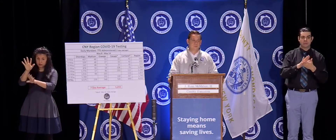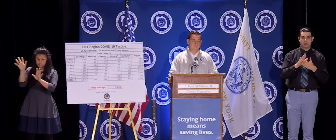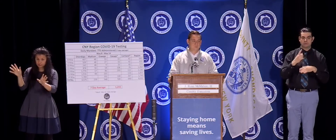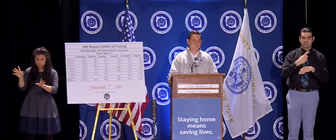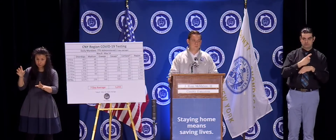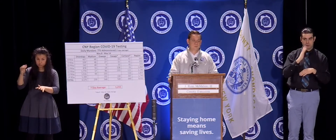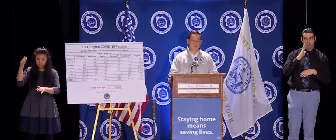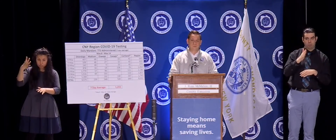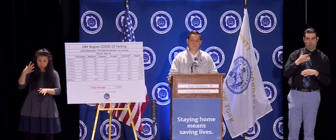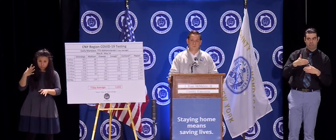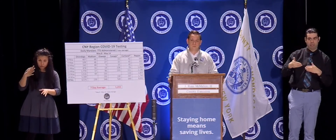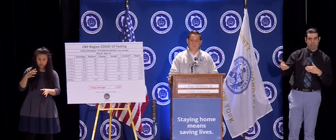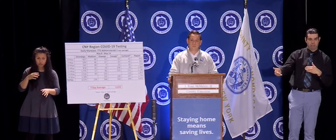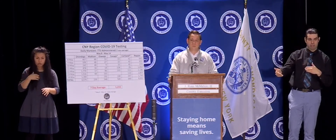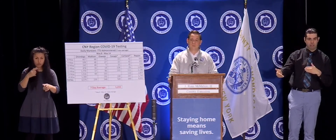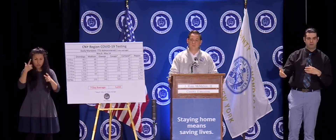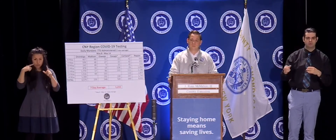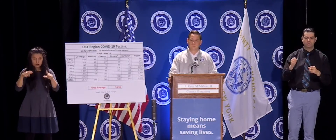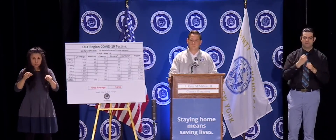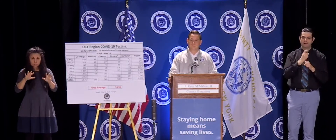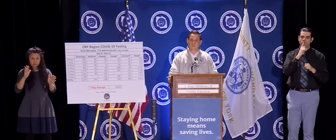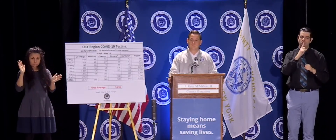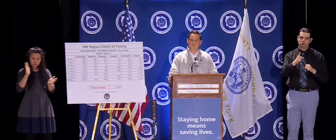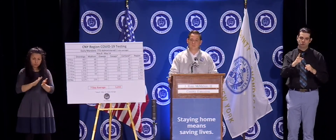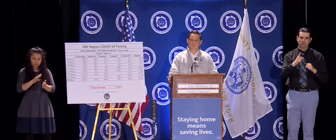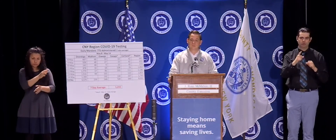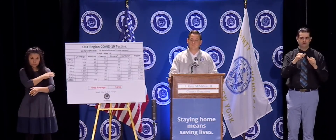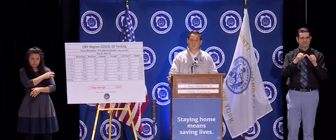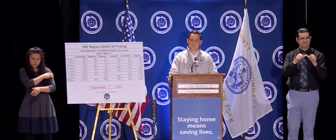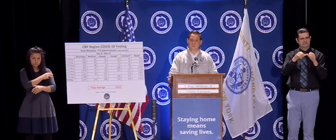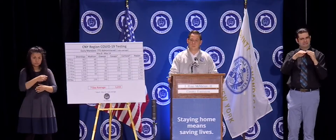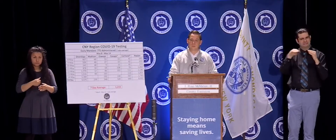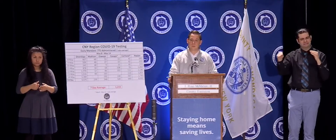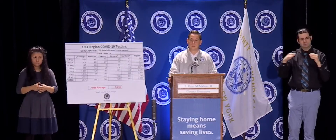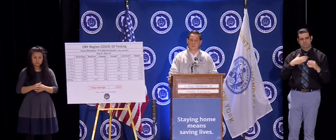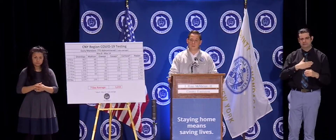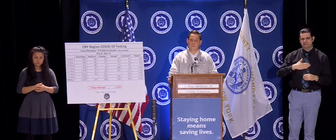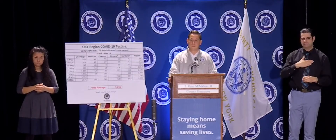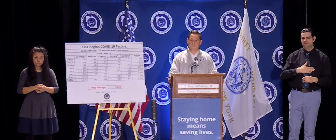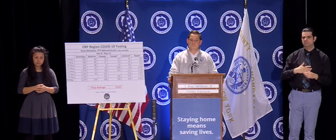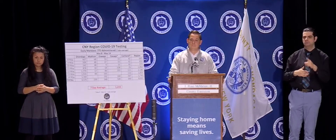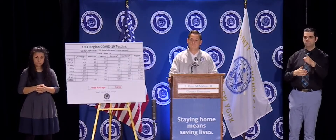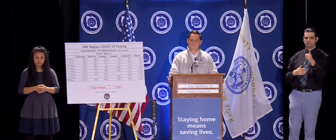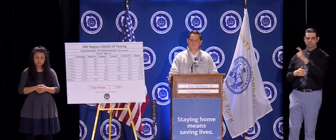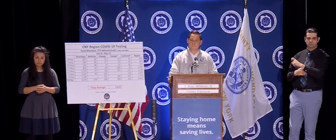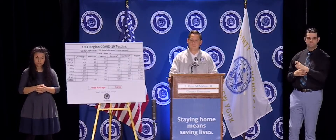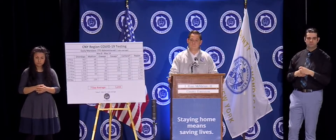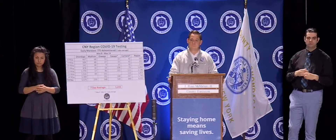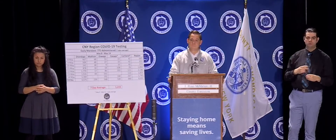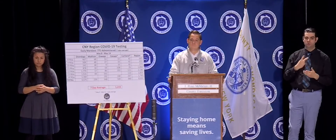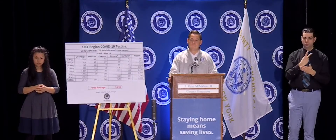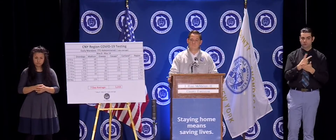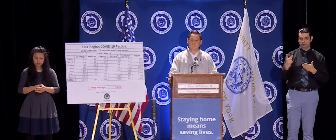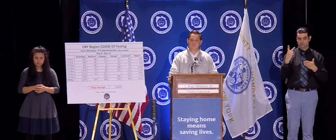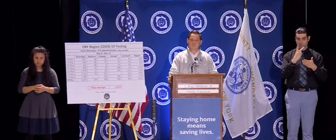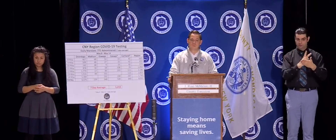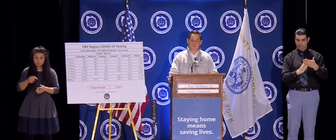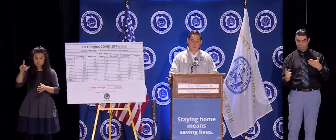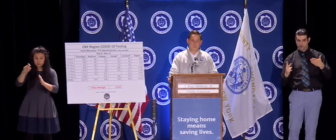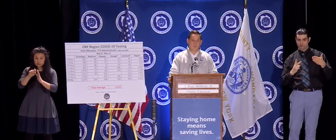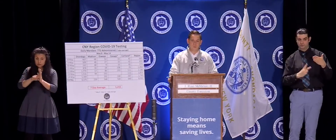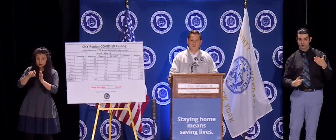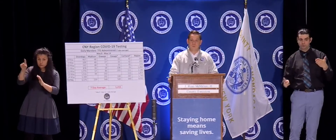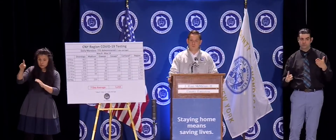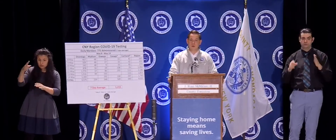direction. Is the 2-week, 14-day thing, is that part of the state's conversation with you? They're on board with that thinking that phases come